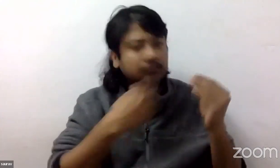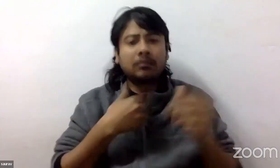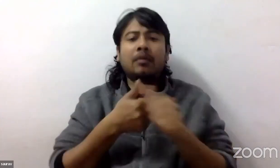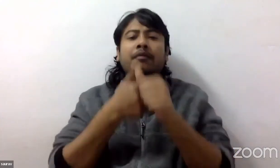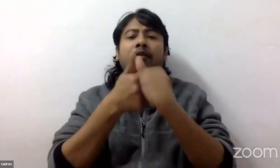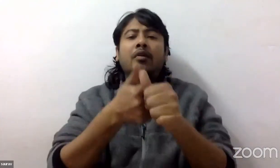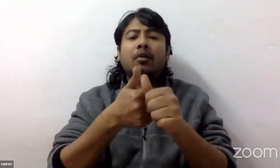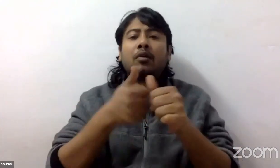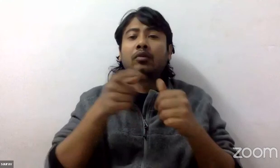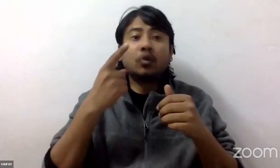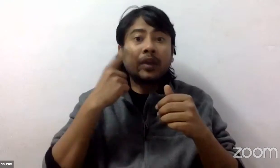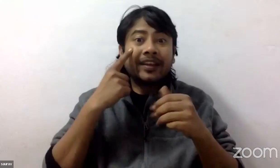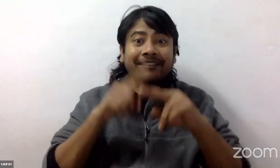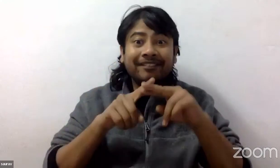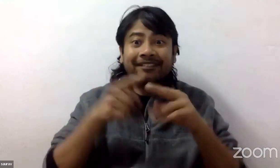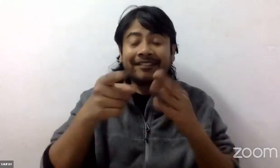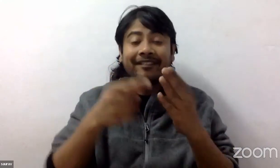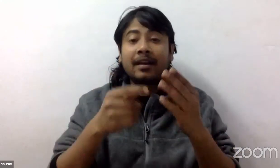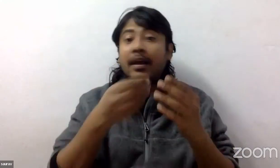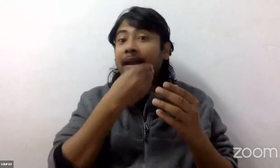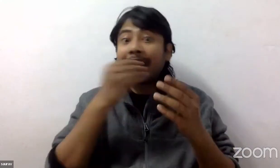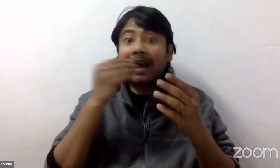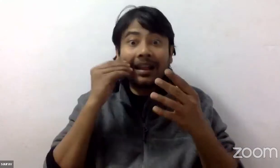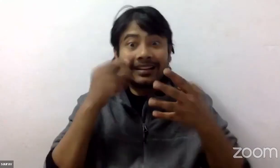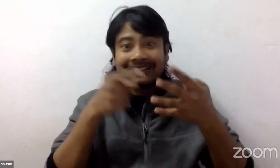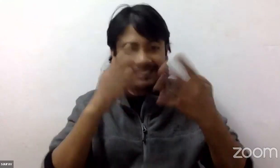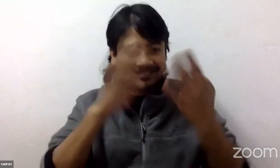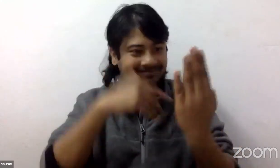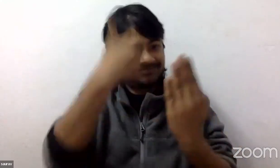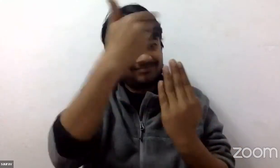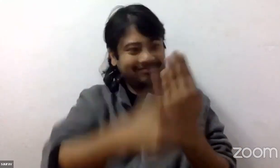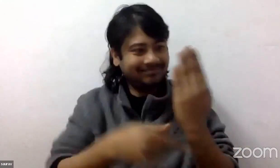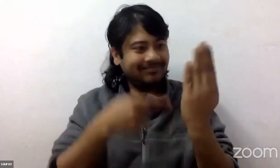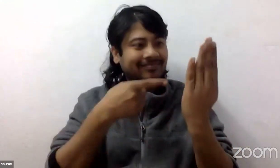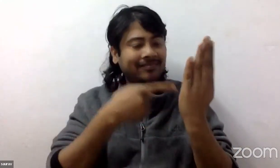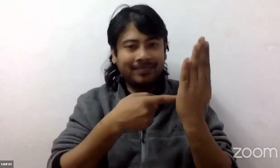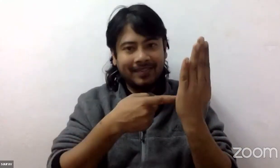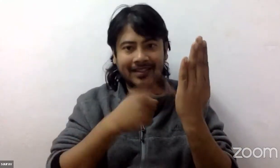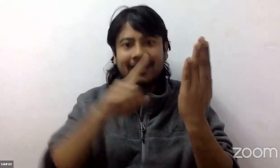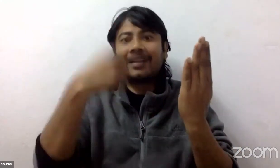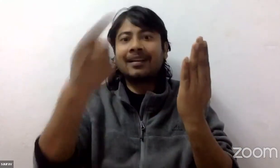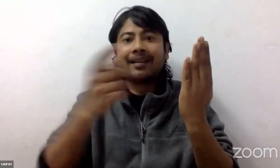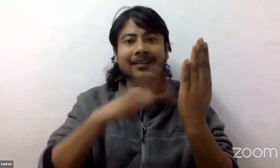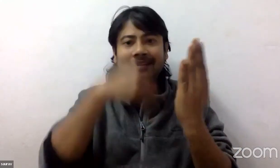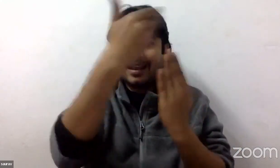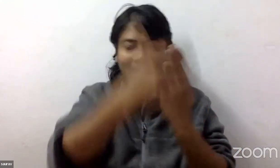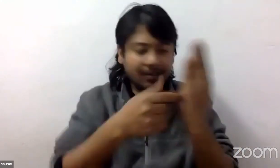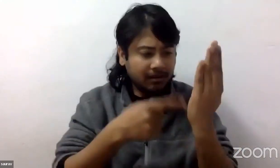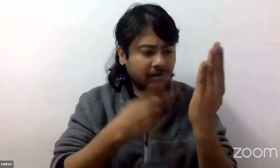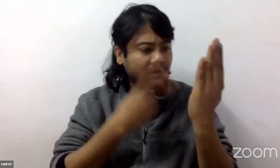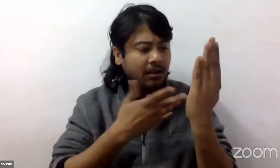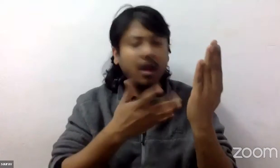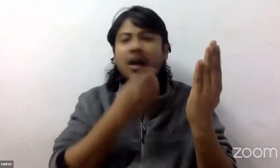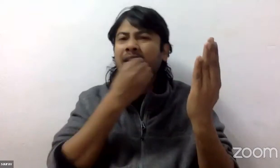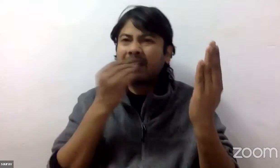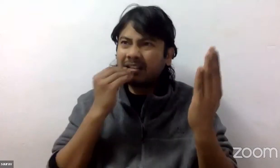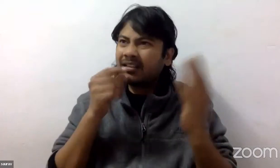the difference is in story. Otherwise, everything remains same. We have to chant more, we have to read more, we have to try to please Krishna